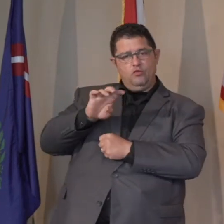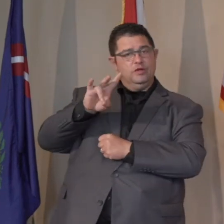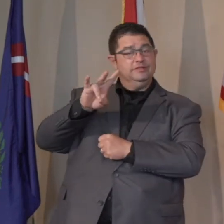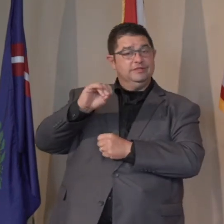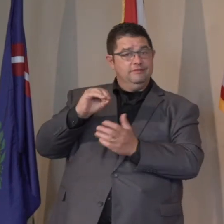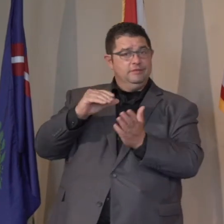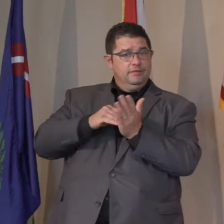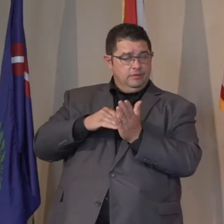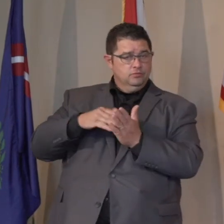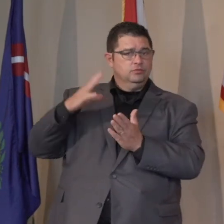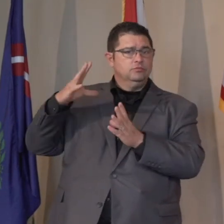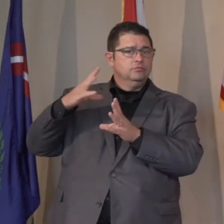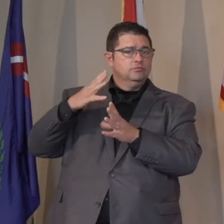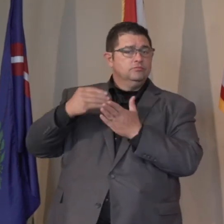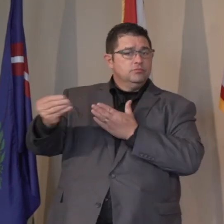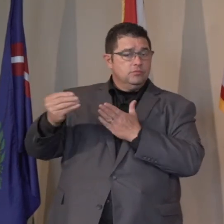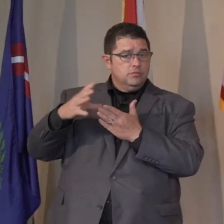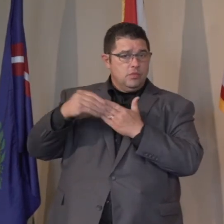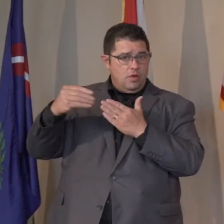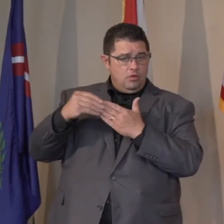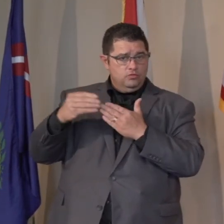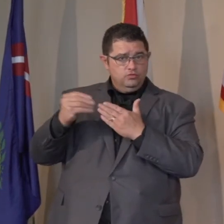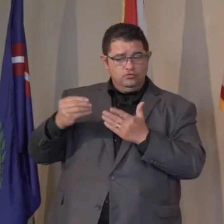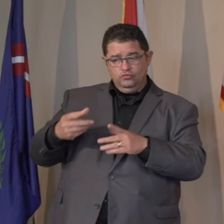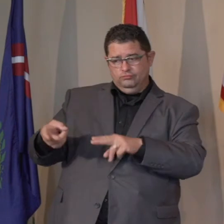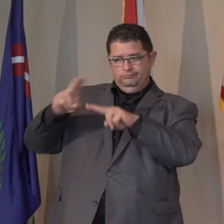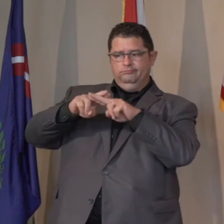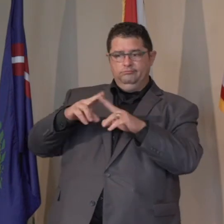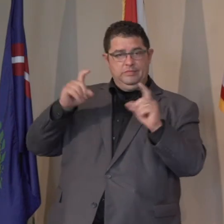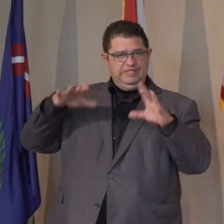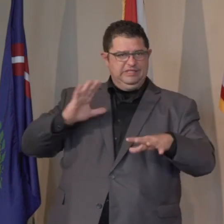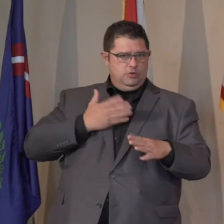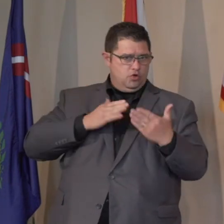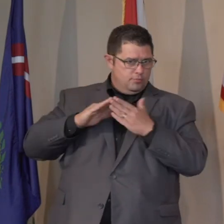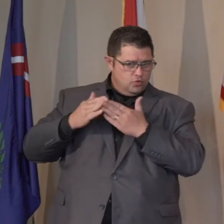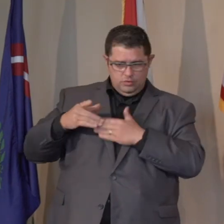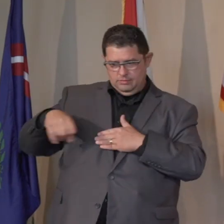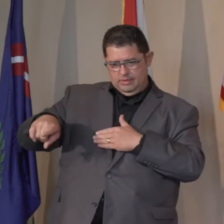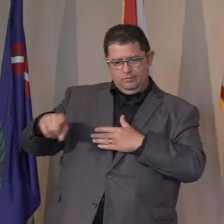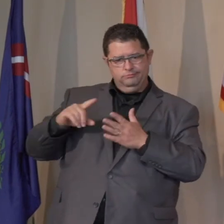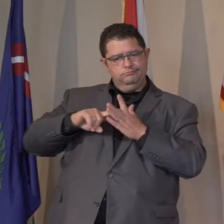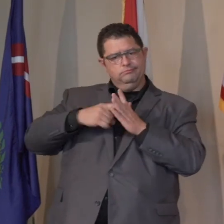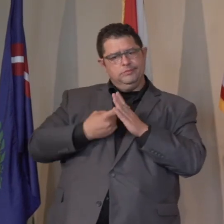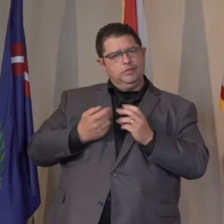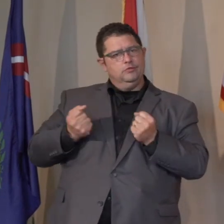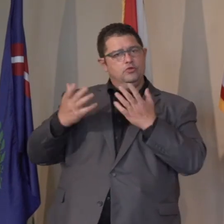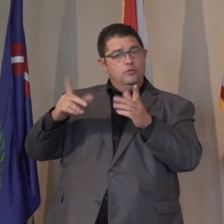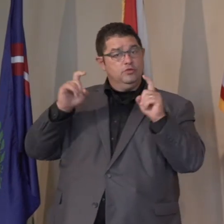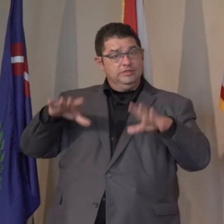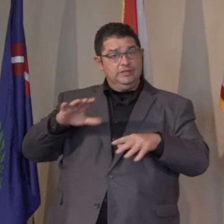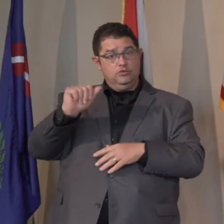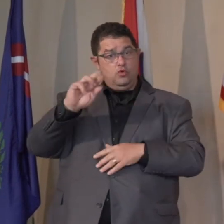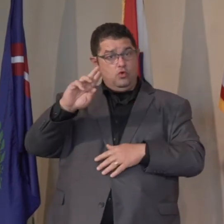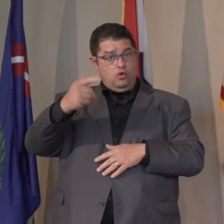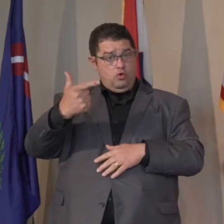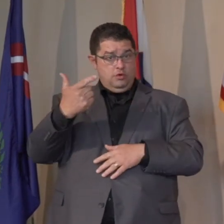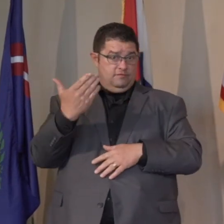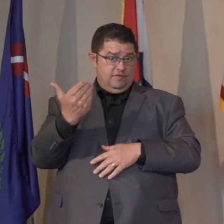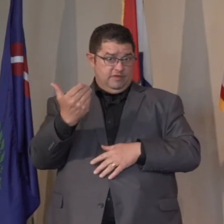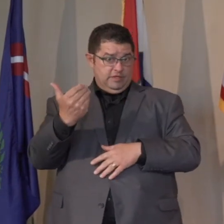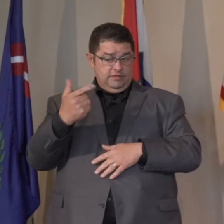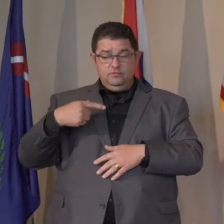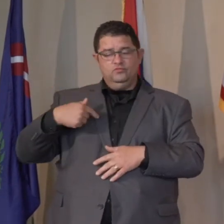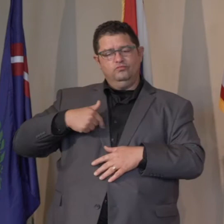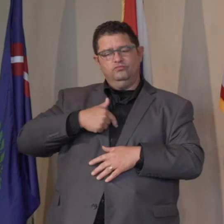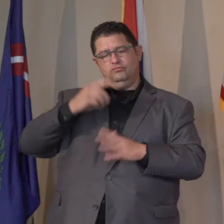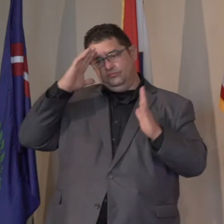$478,000 to expand COVID testing in our community. They will begin offering tests on August 15th, and we expect an